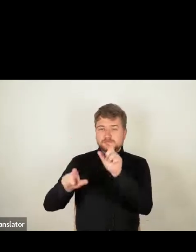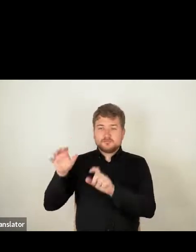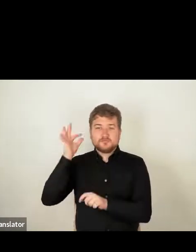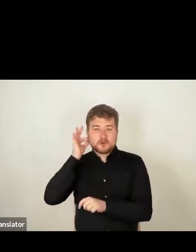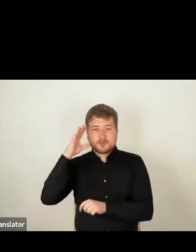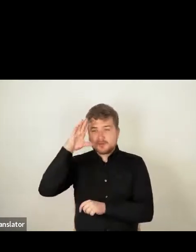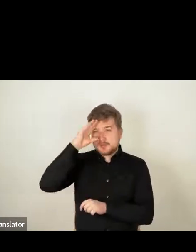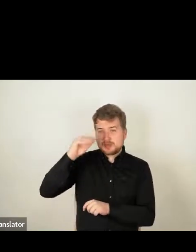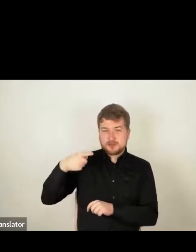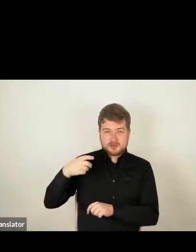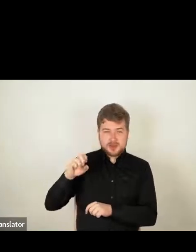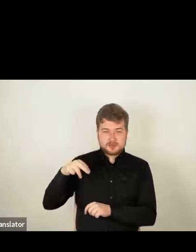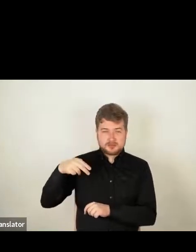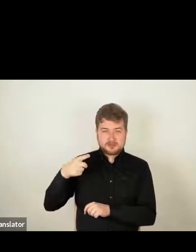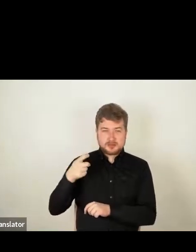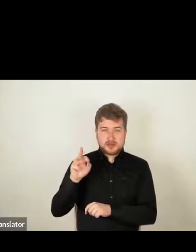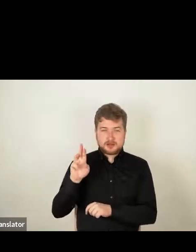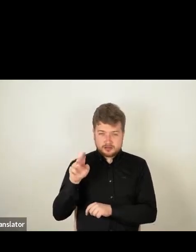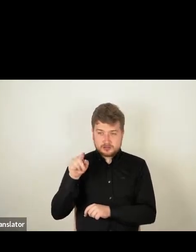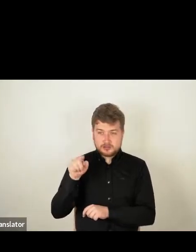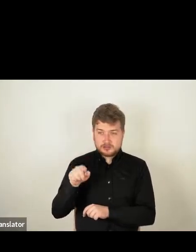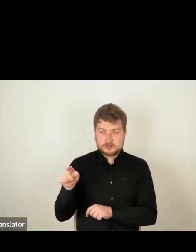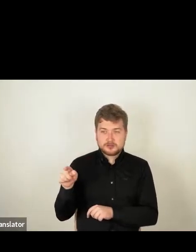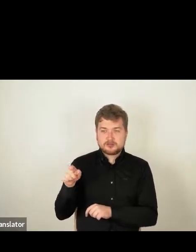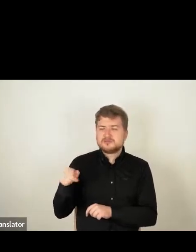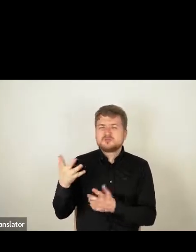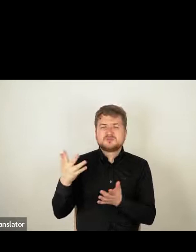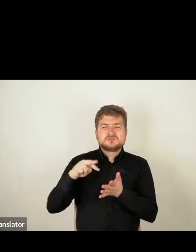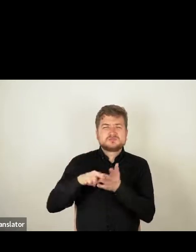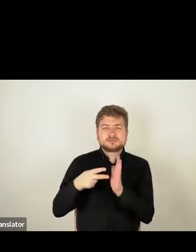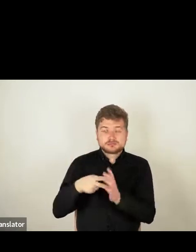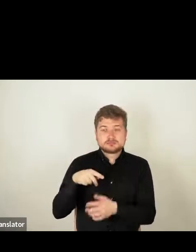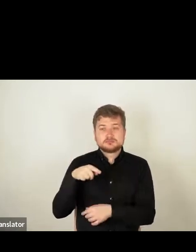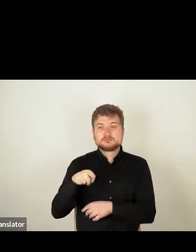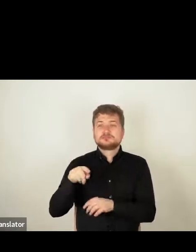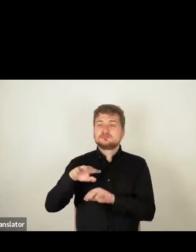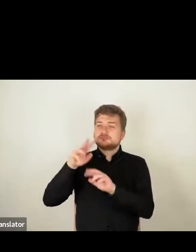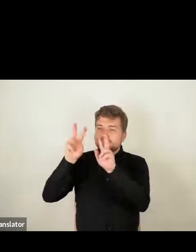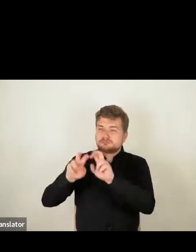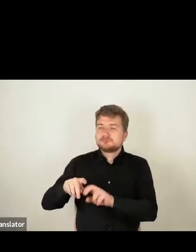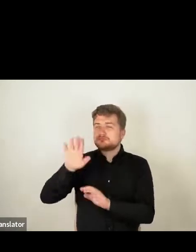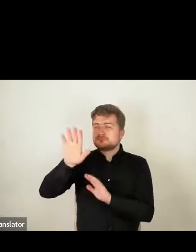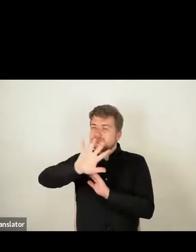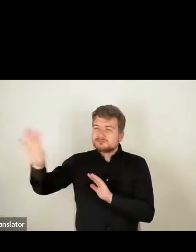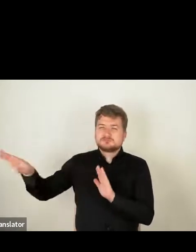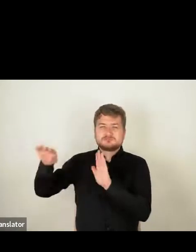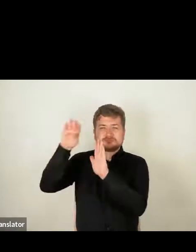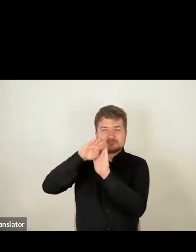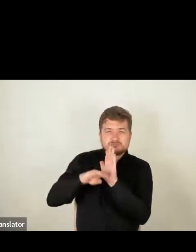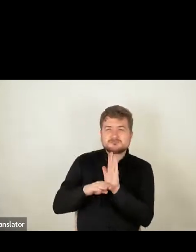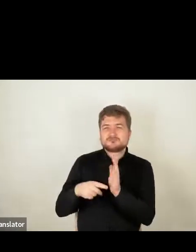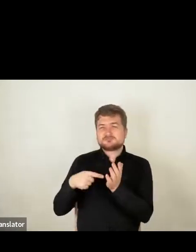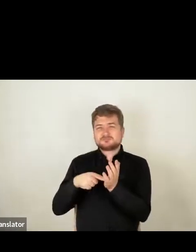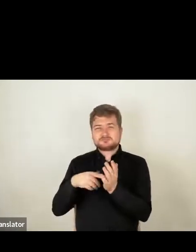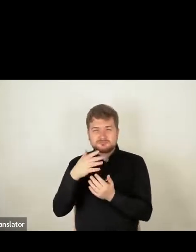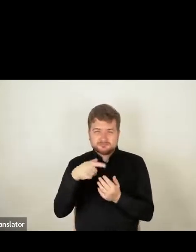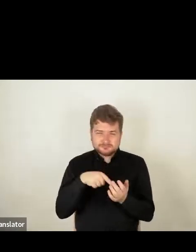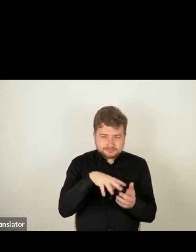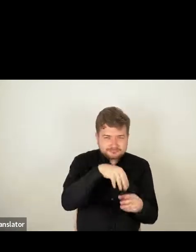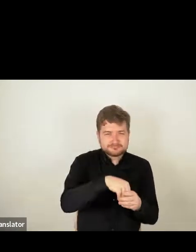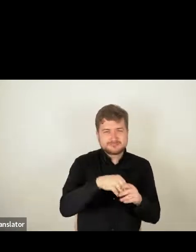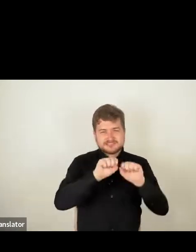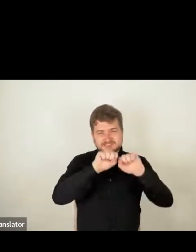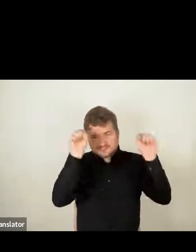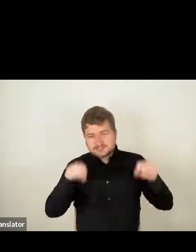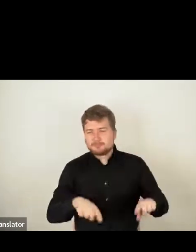policies, legislation, programs, taxation, and a lot of areas affected the ability of